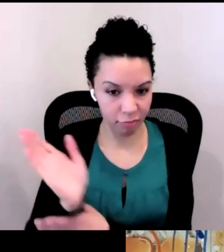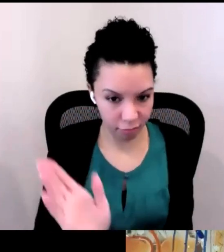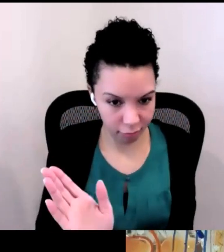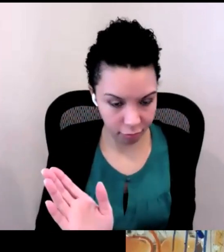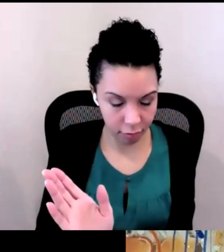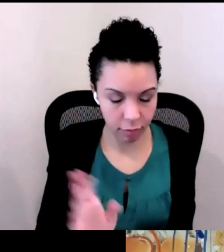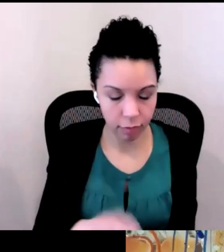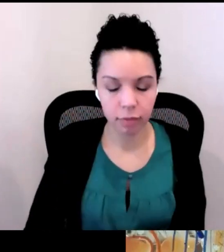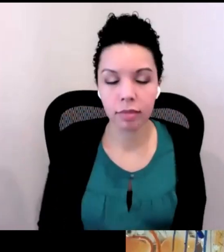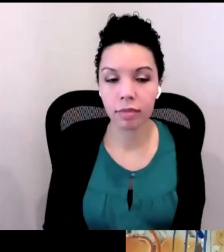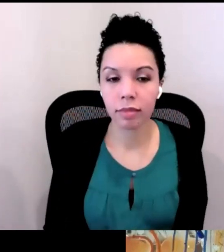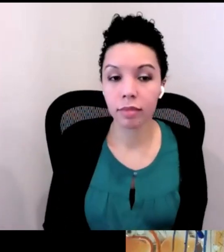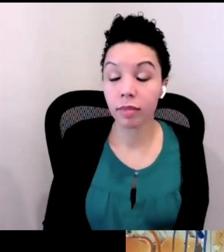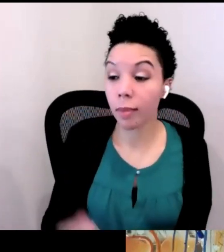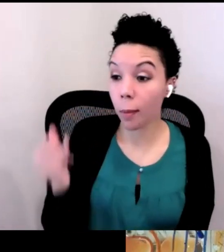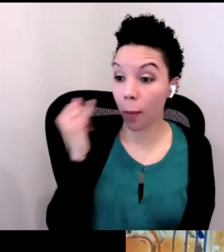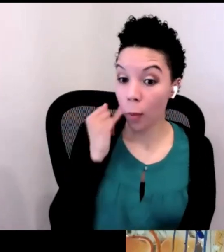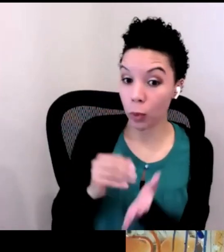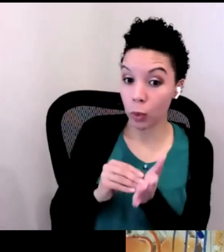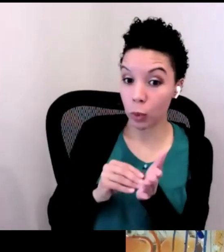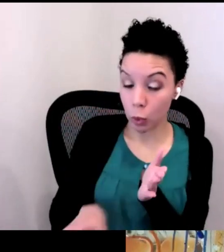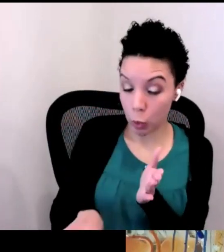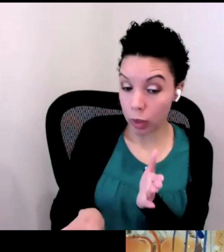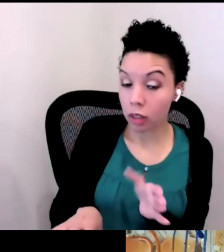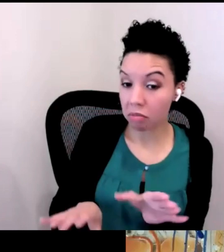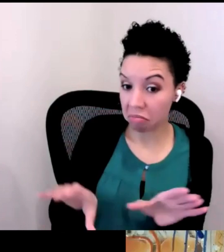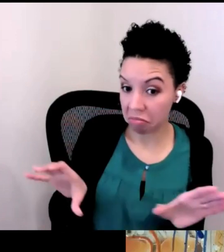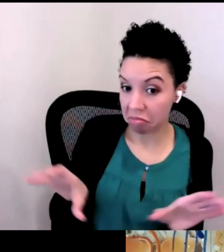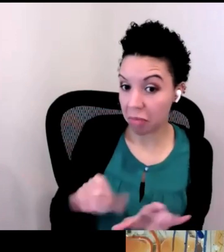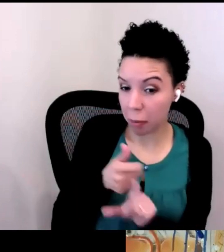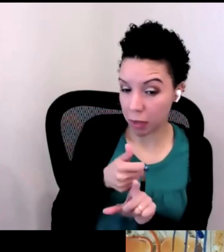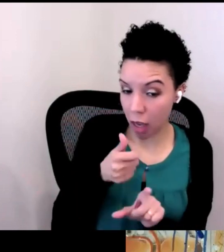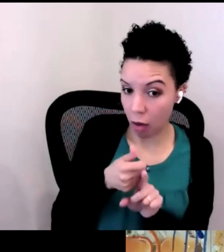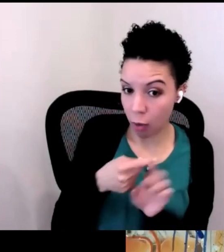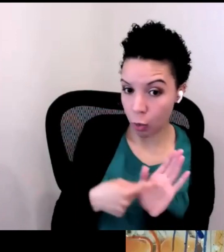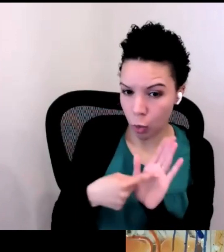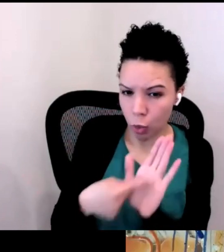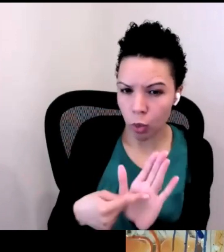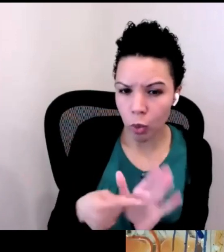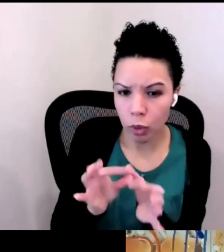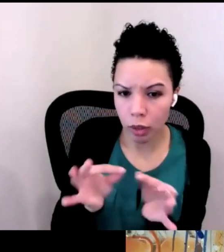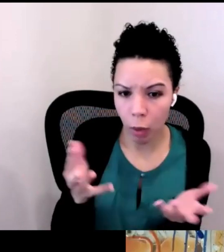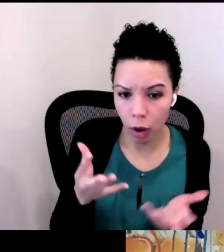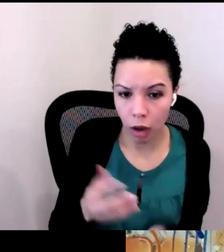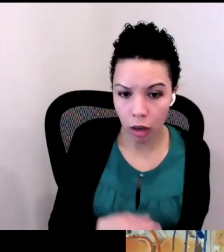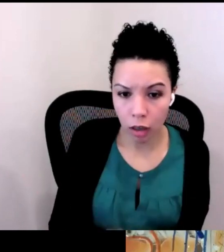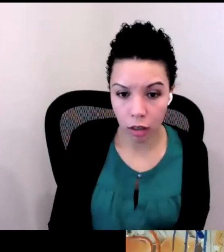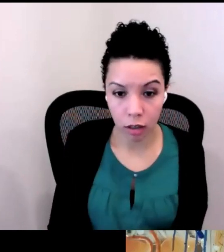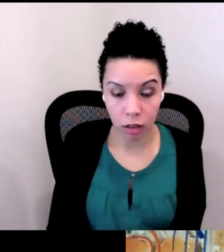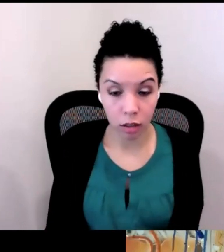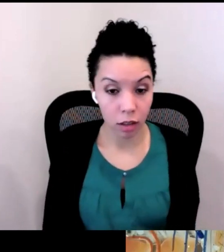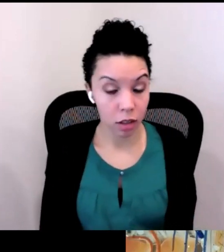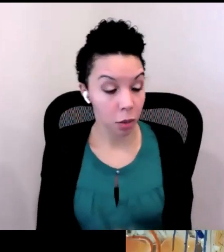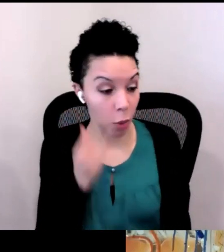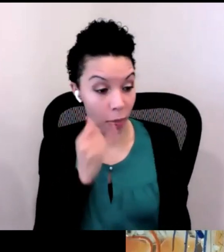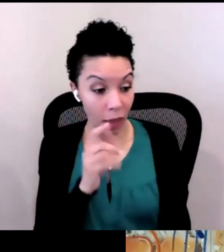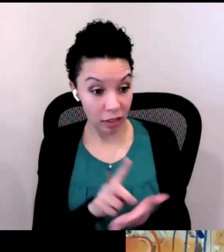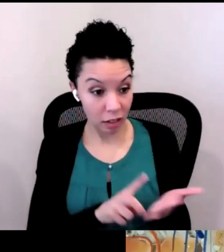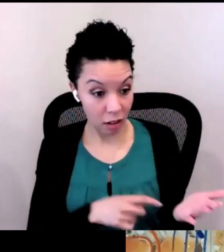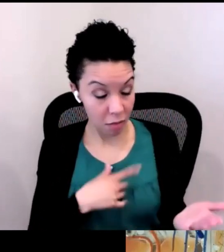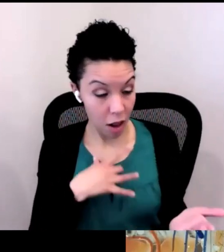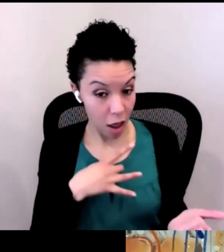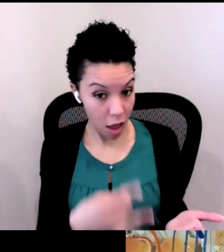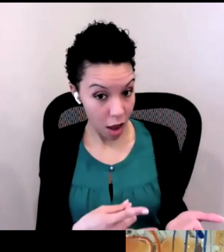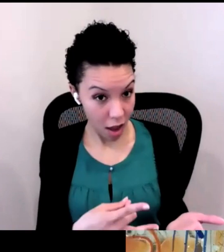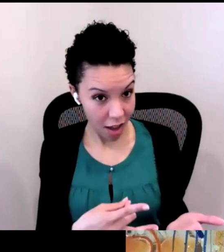on their own and showed you, what would you say? If I liked the design, I'd say,